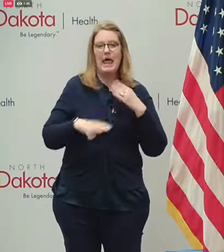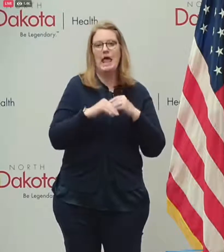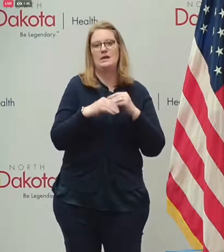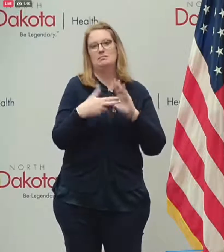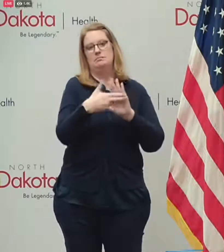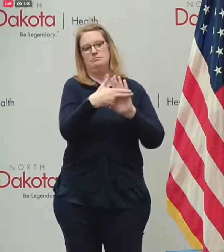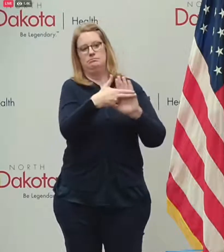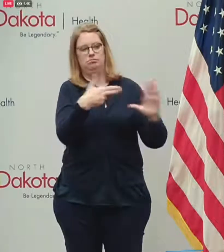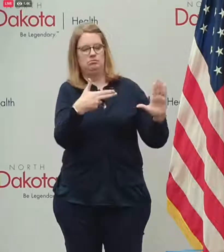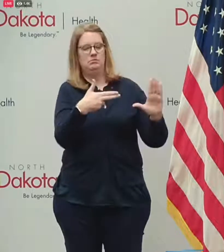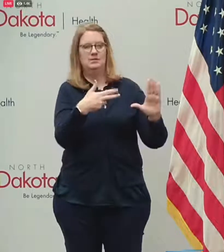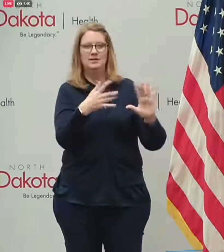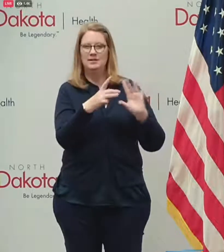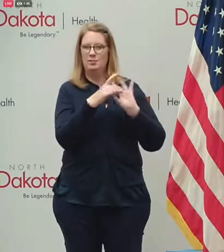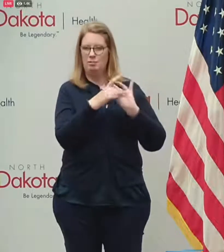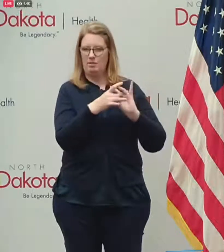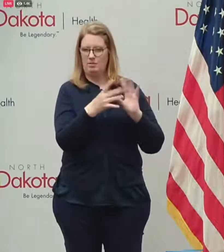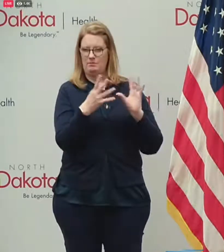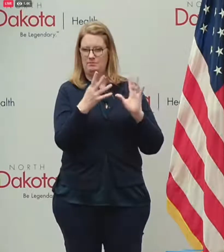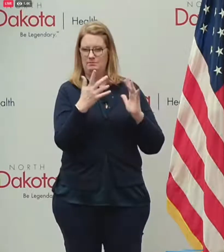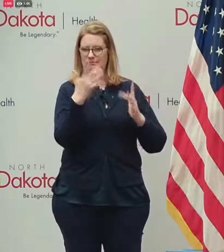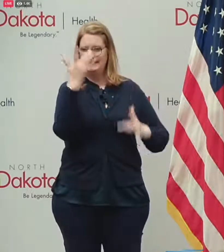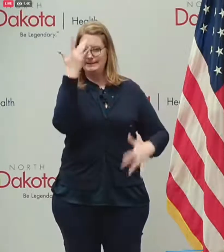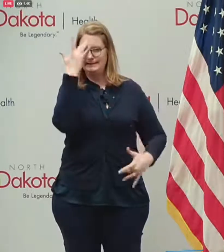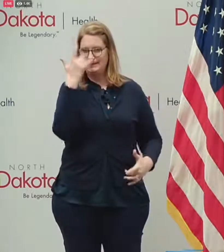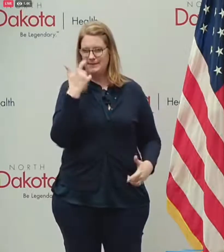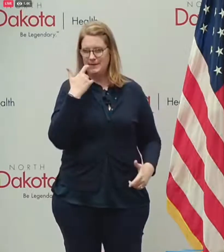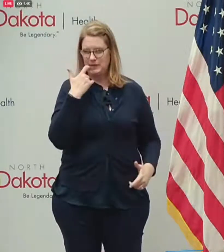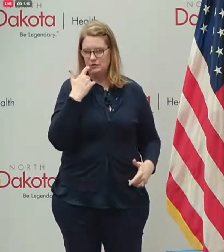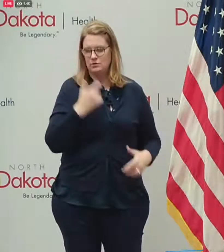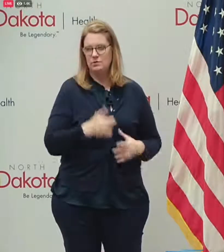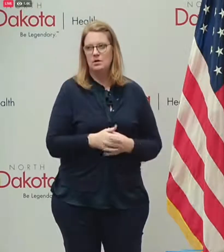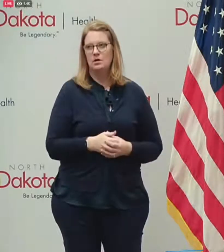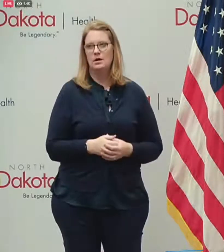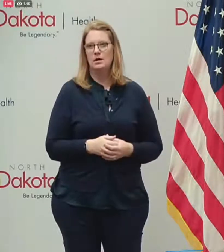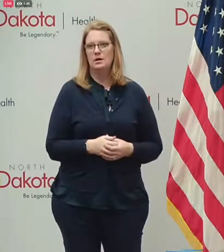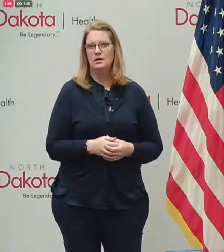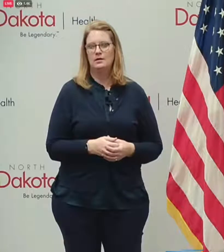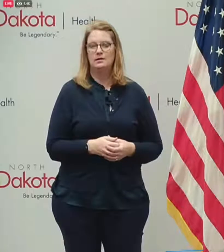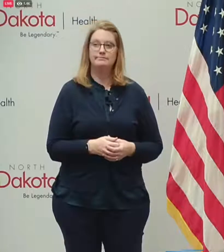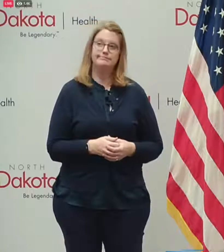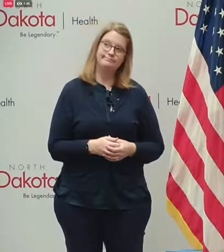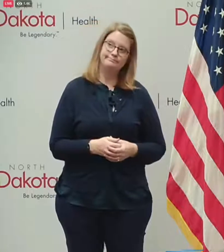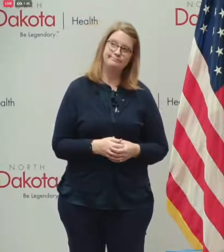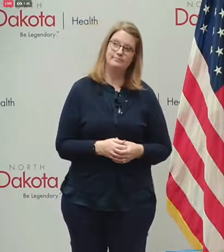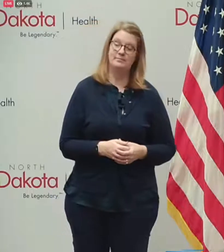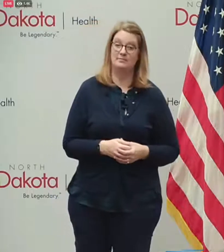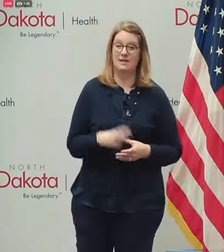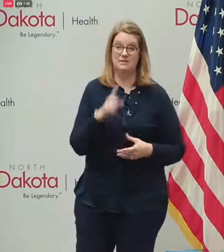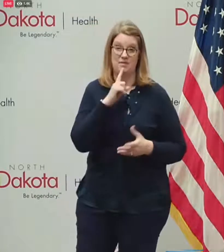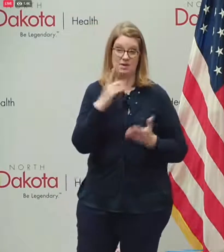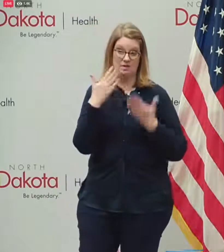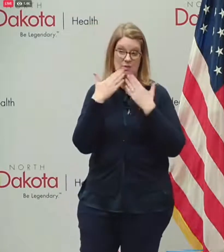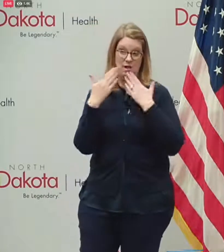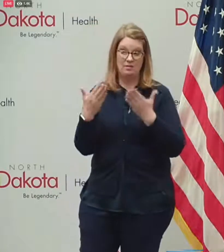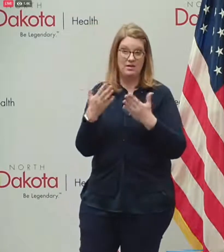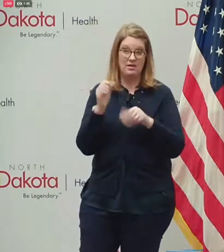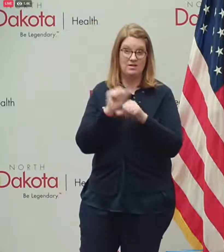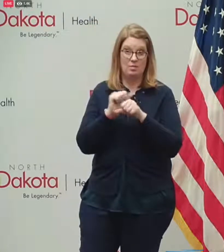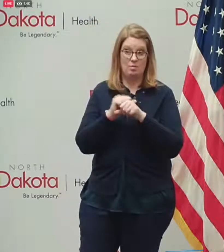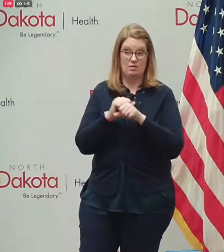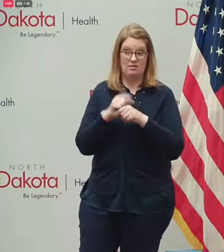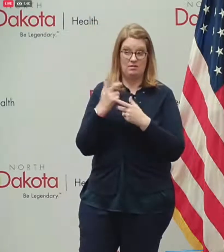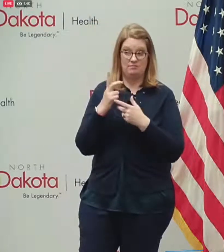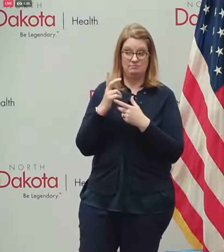the disease of addiction. And so, but, you know, on the other hand, I'm really grateful for the work of this